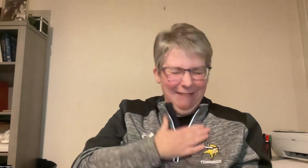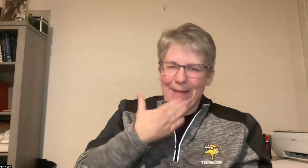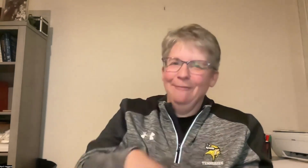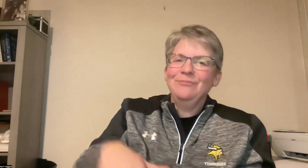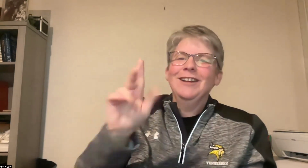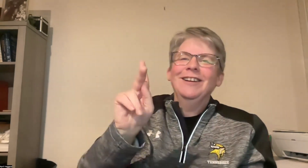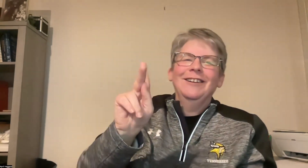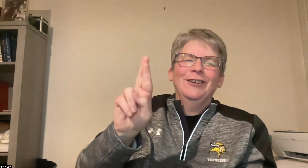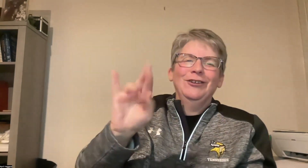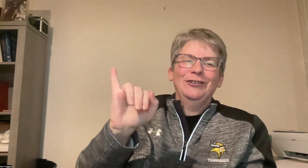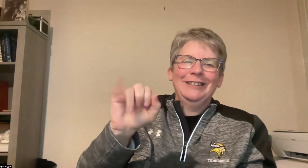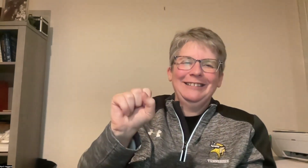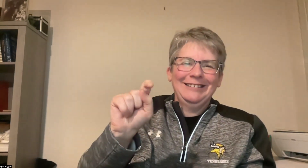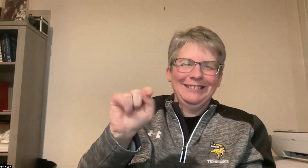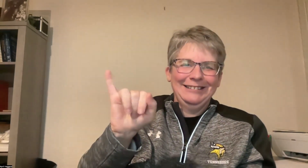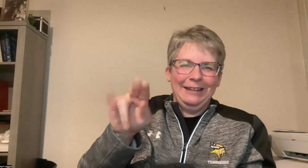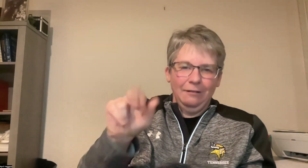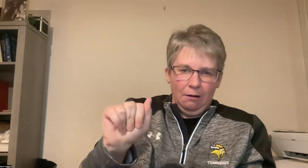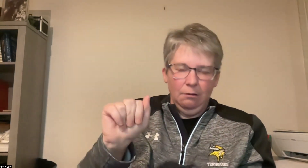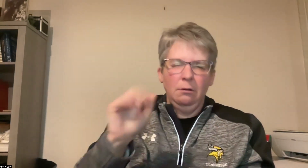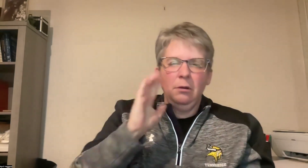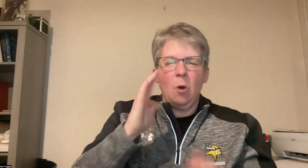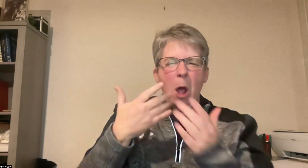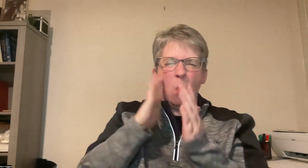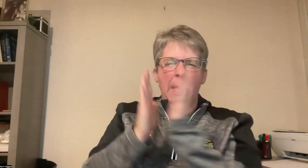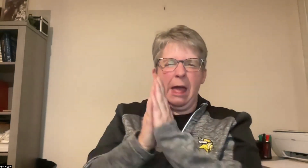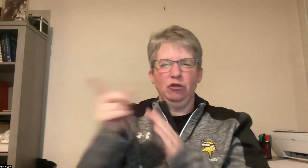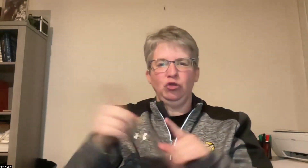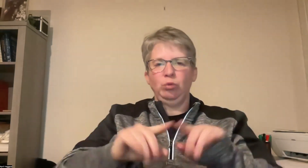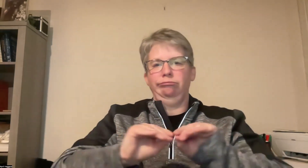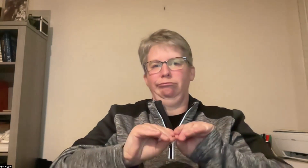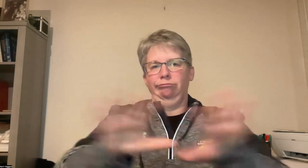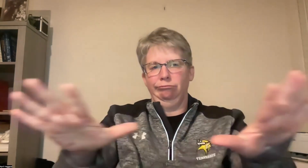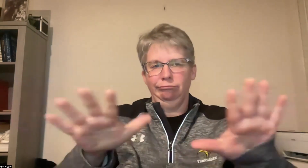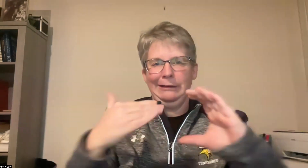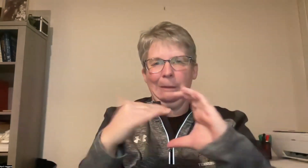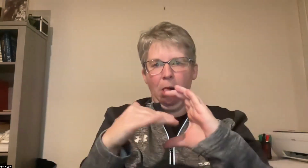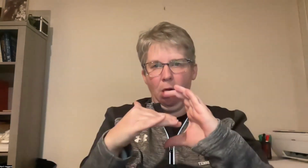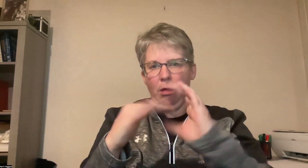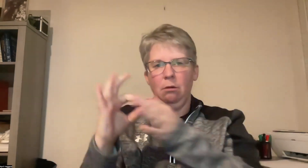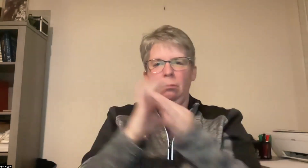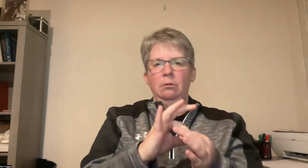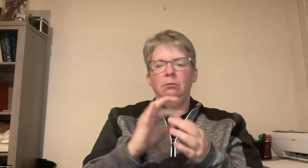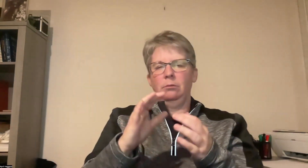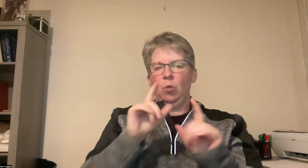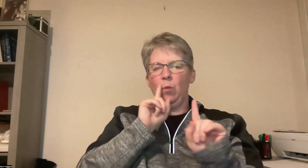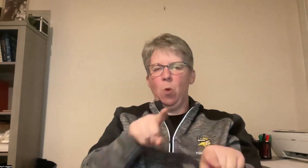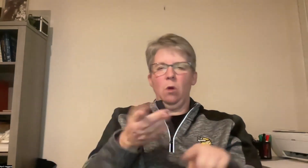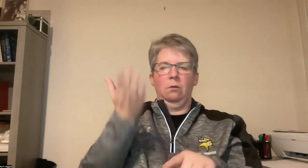I forgot to share that with the interpreter. I will ask Christina to go ahead and, to send that email